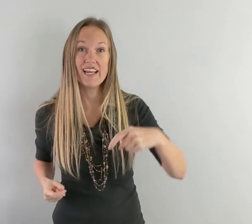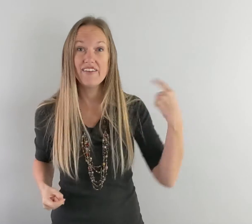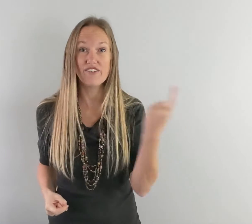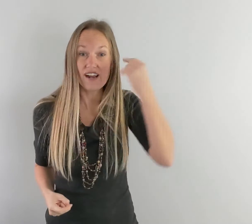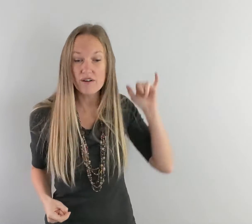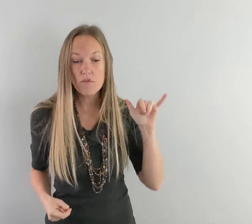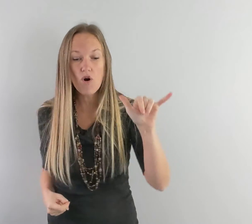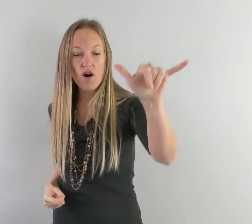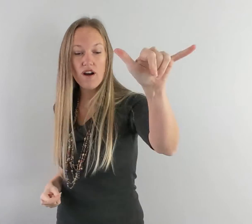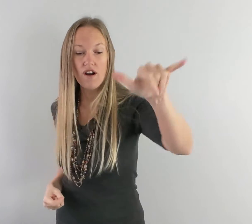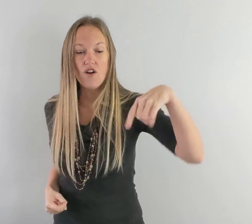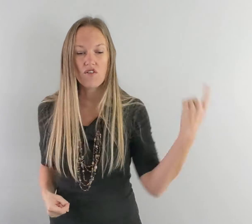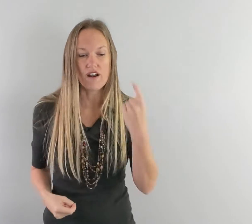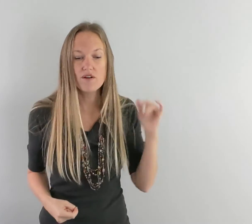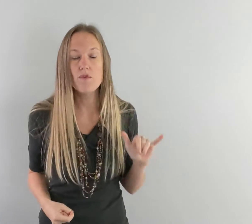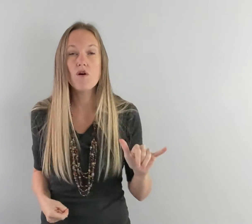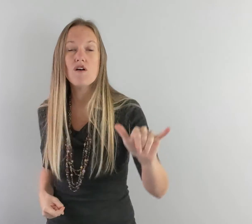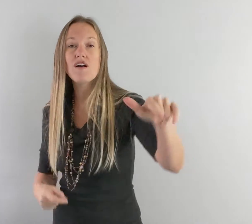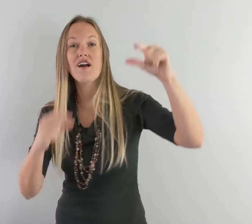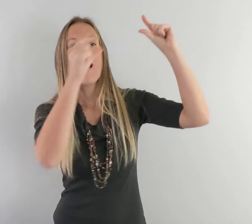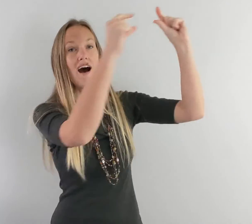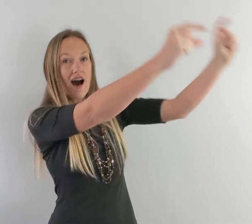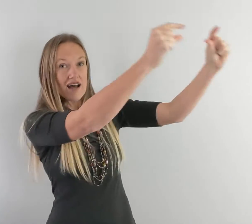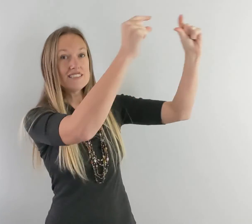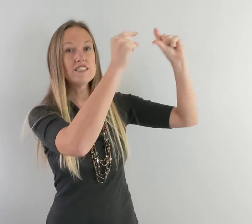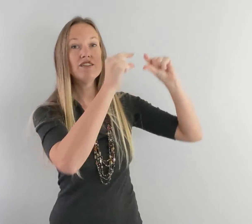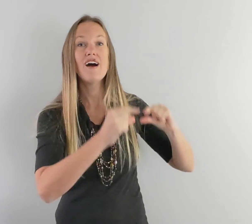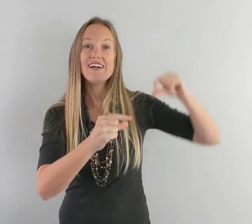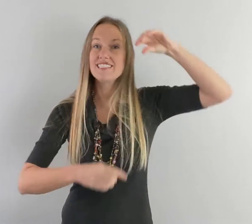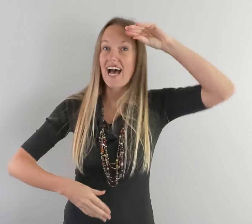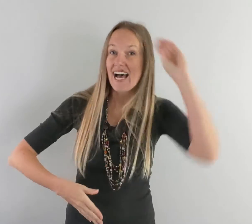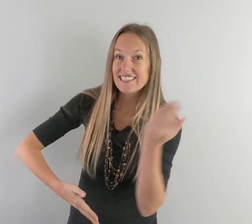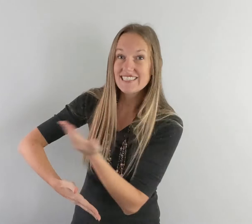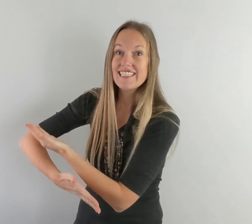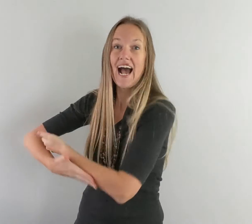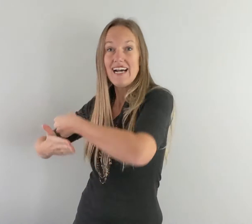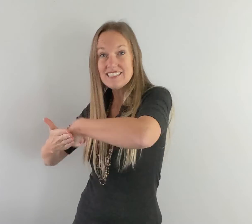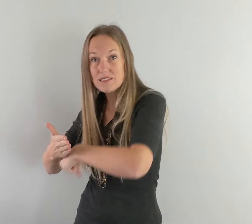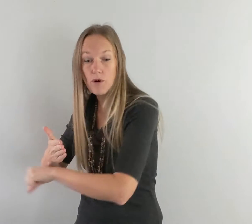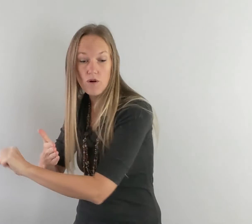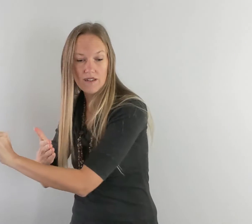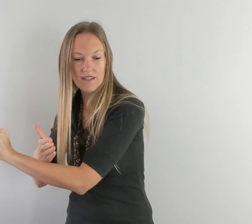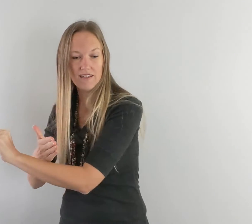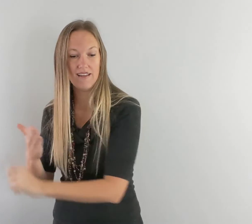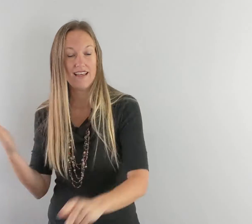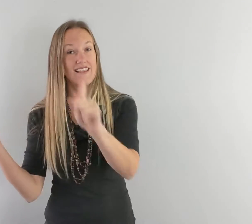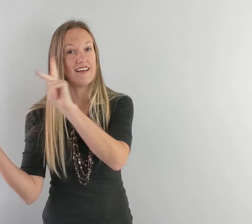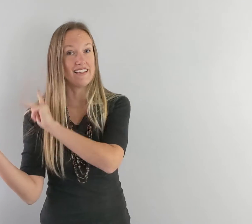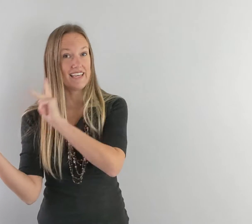reign forevermore, forevermore. Unto us a child is born, the King